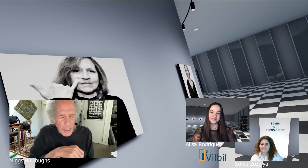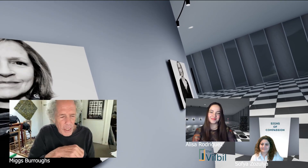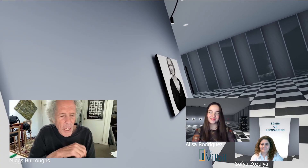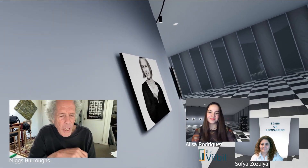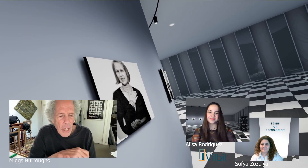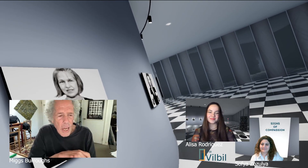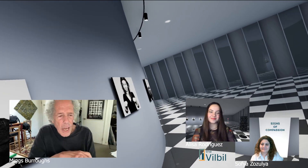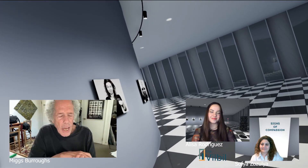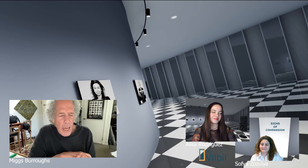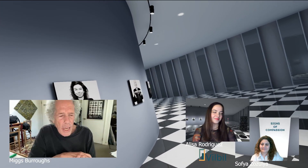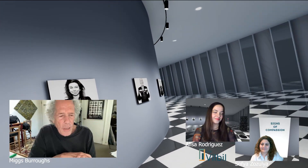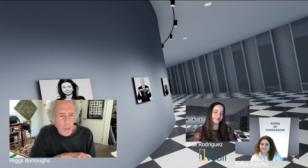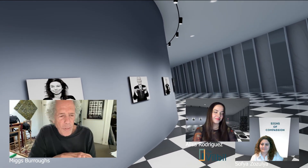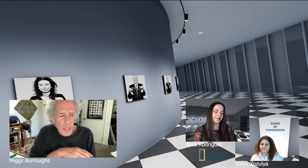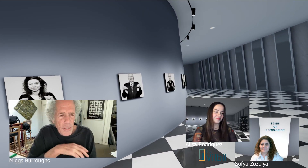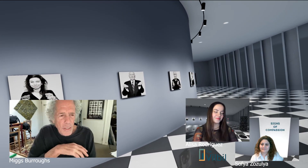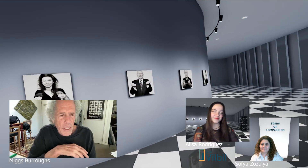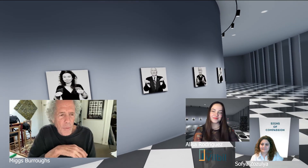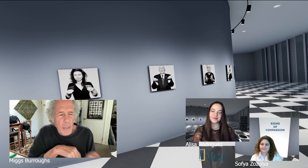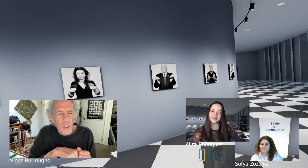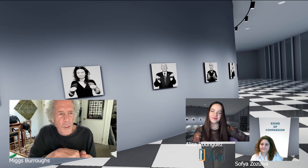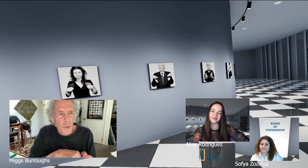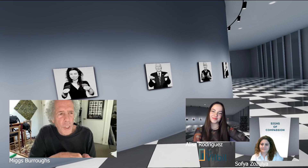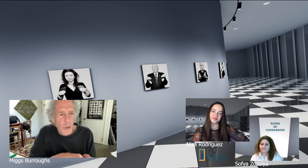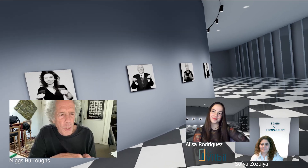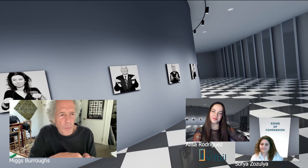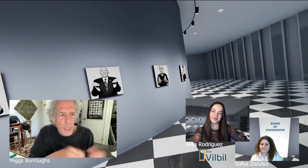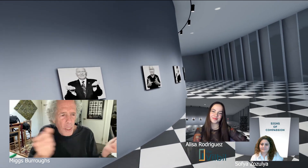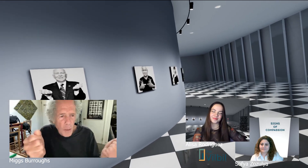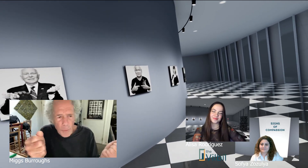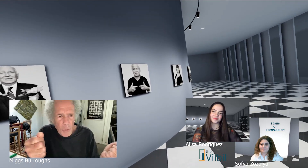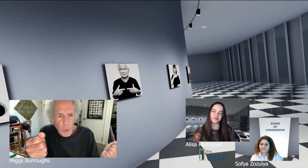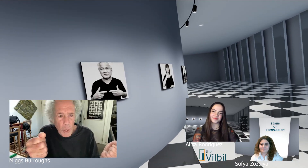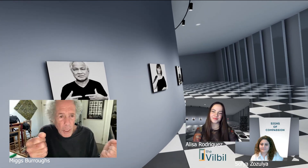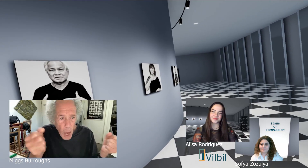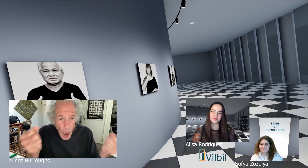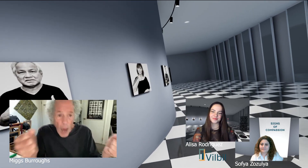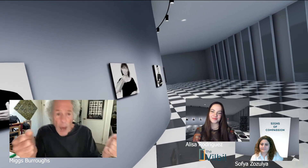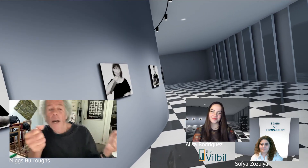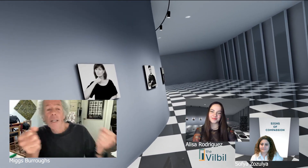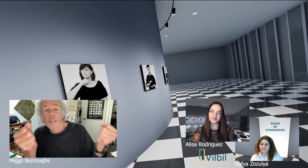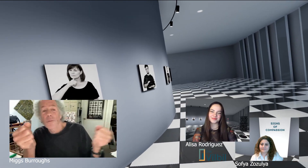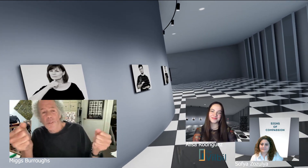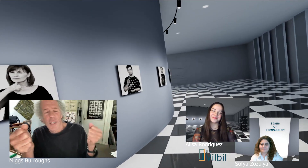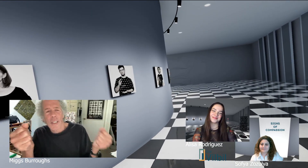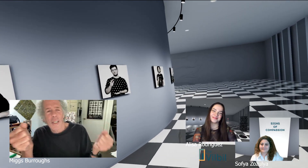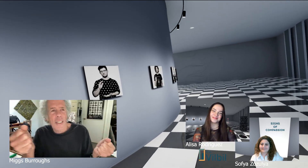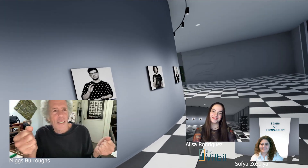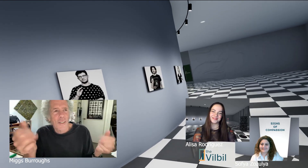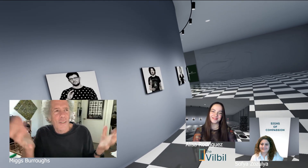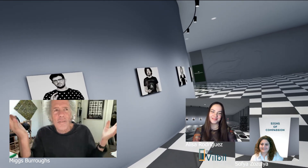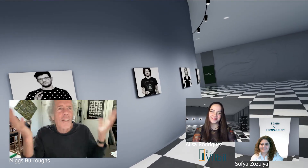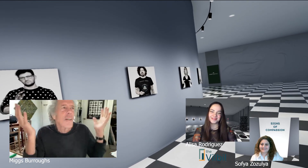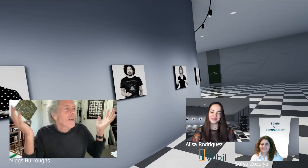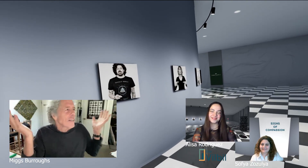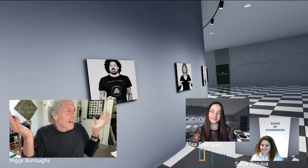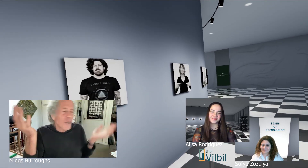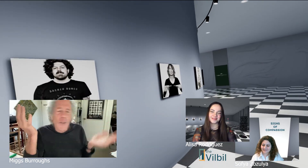anything. And my father came out of his studio and he picked it up and he was like he was like I don't know,